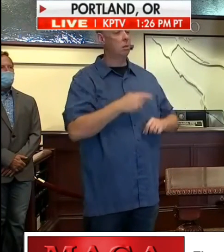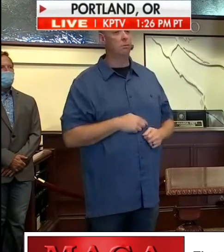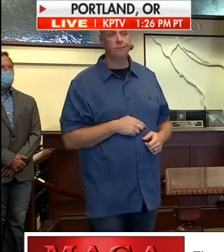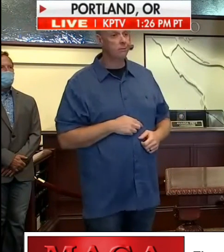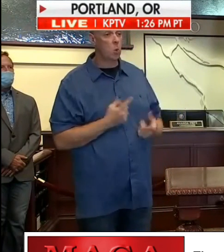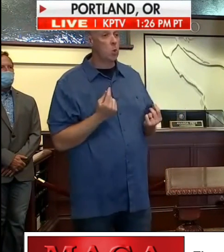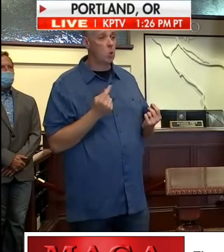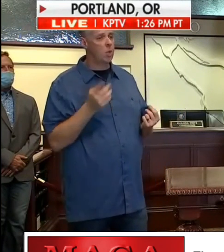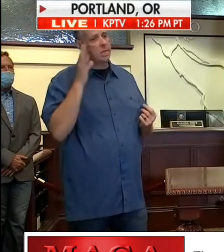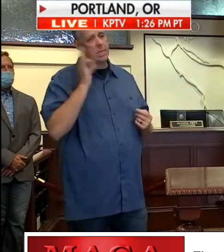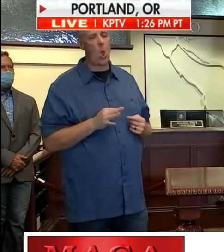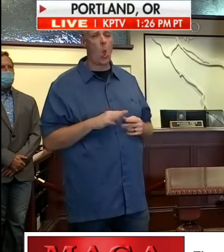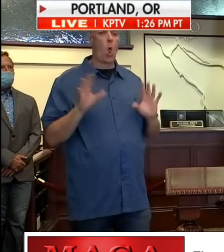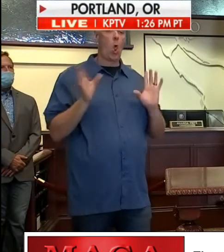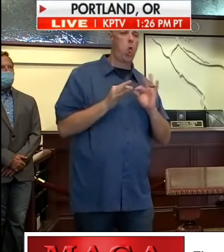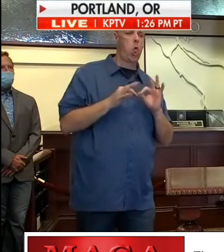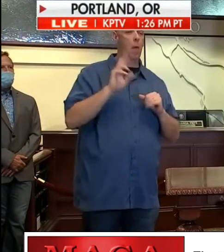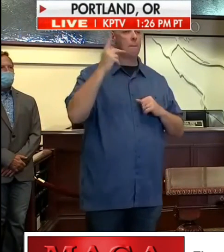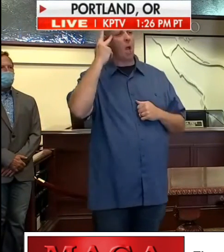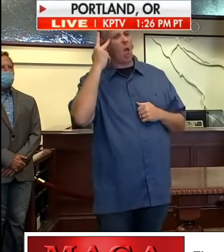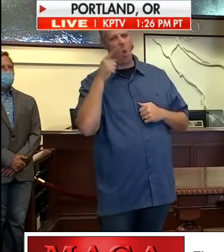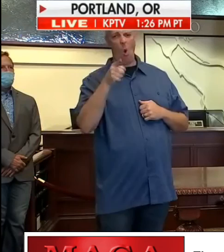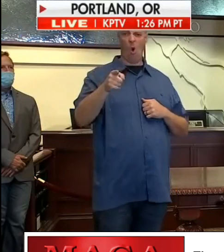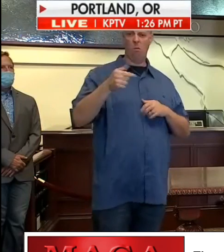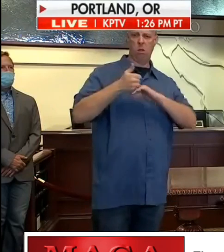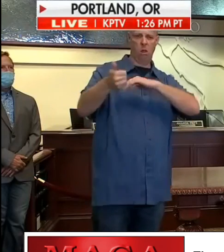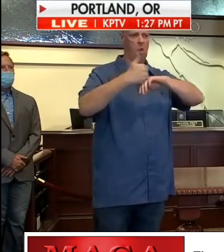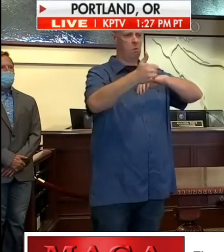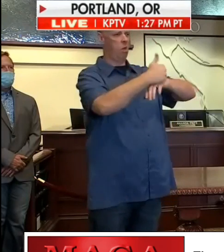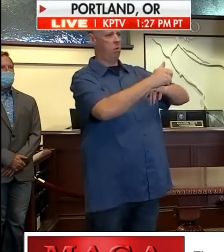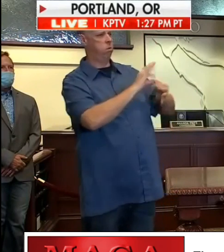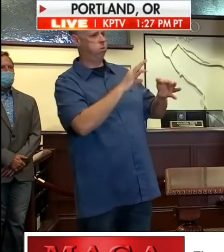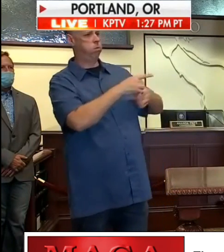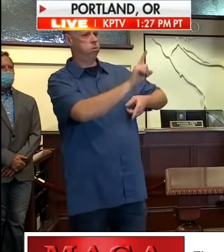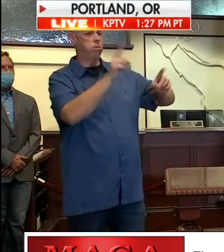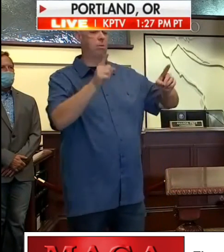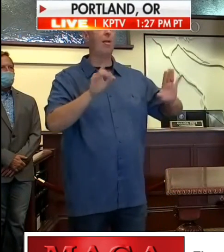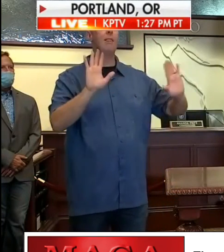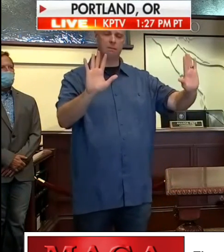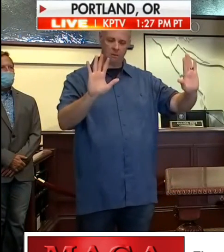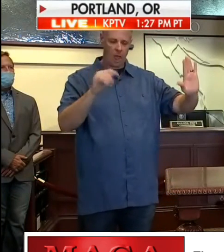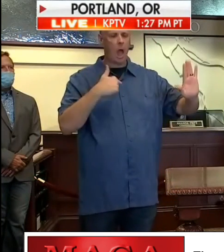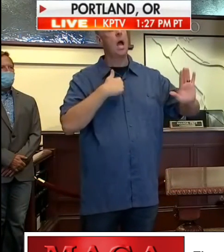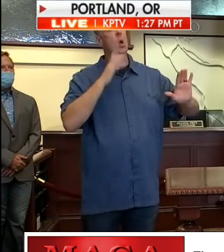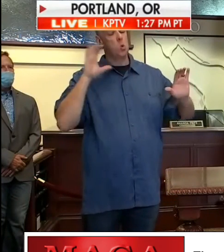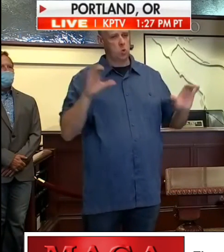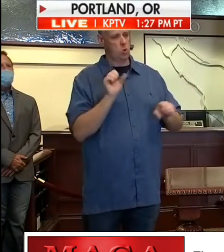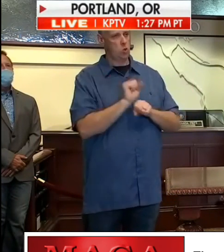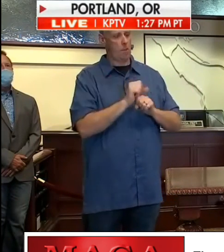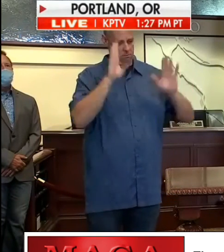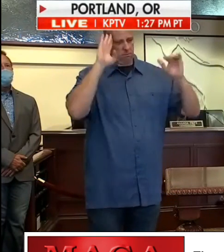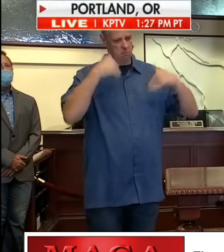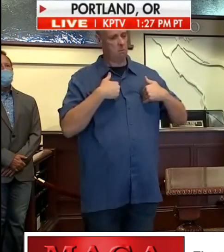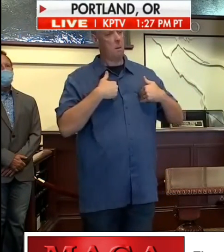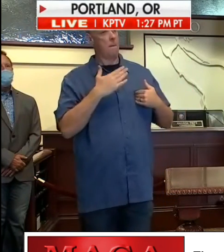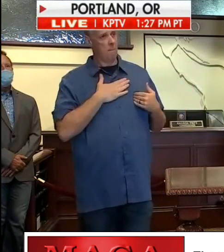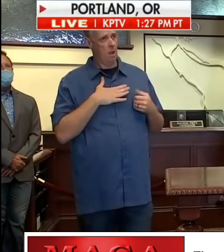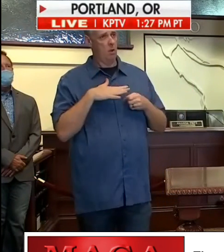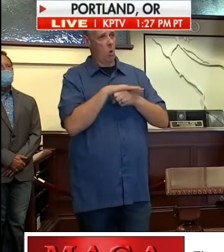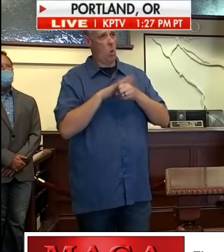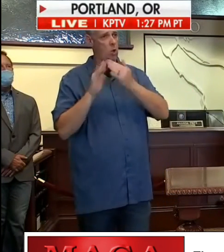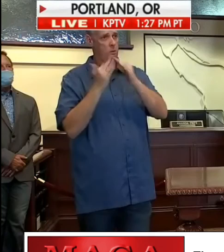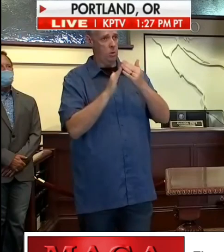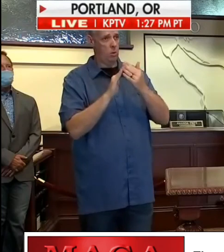he chooses to play petty politics and divide us. That's my reaction. So I'm going to do the work that I need to do here in my local